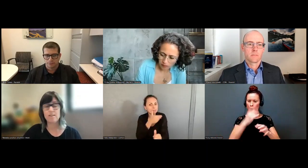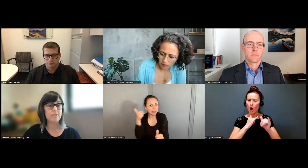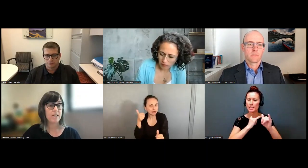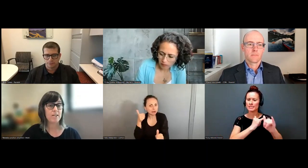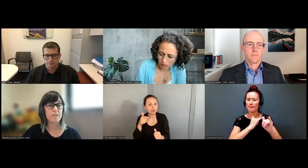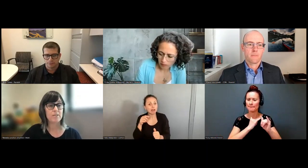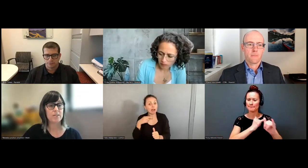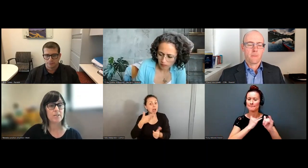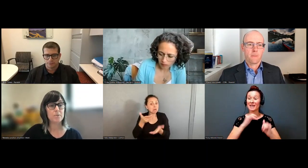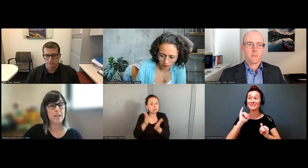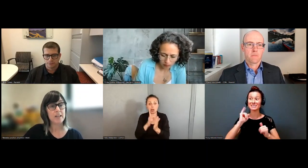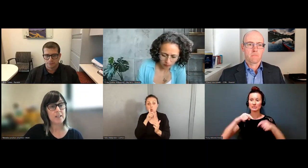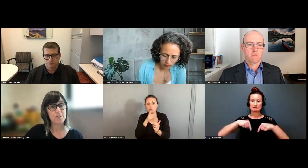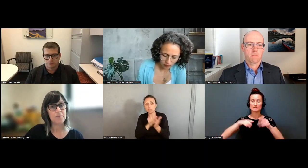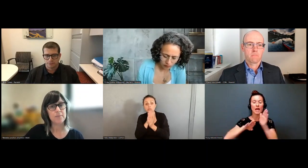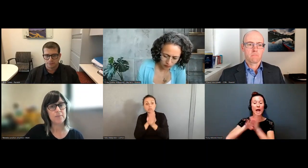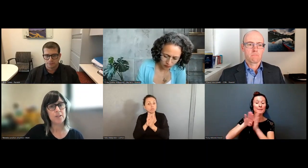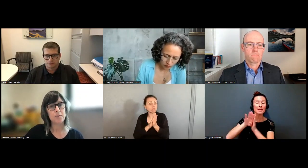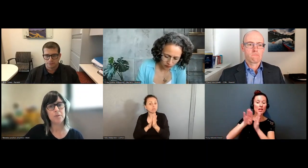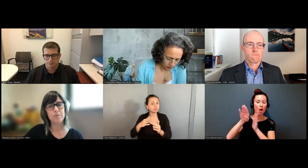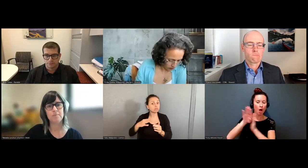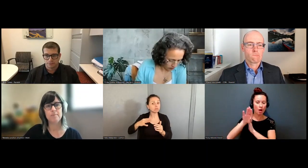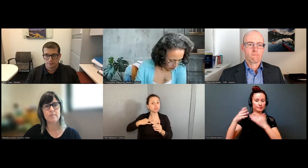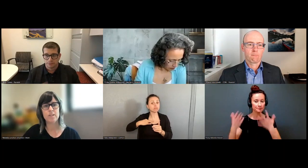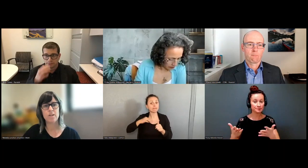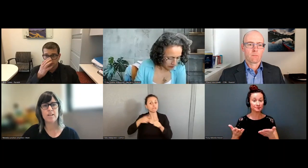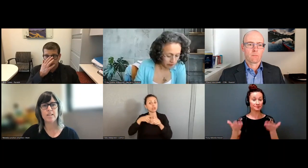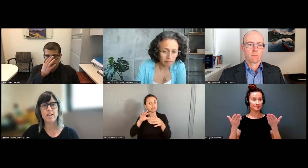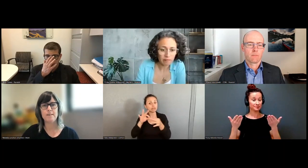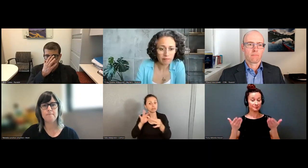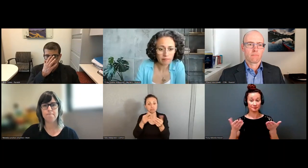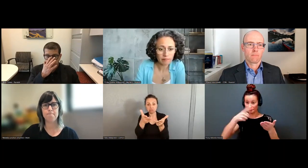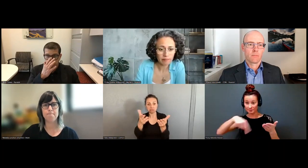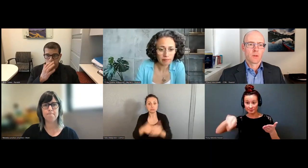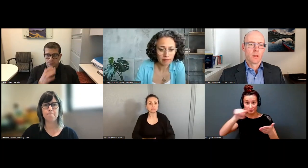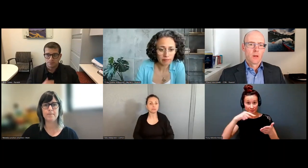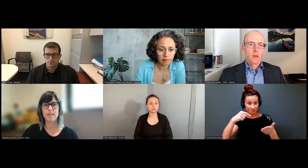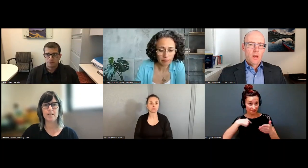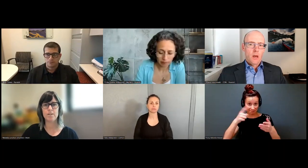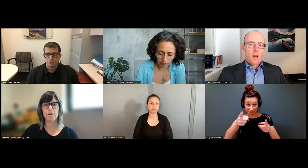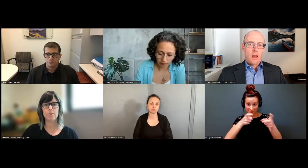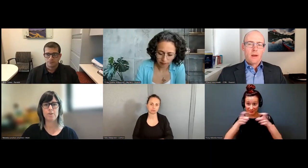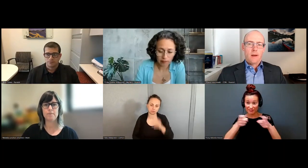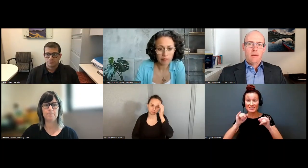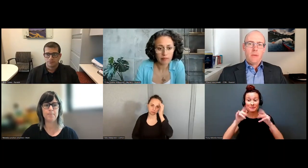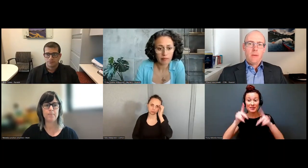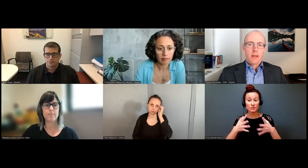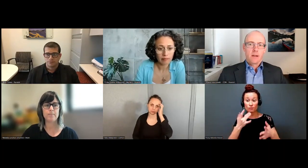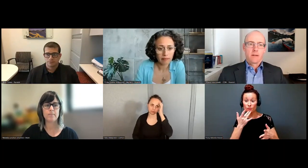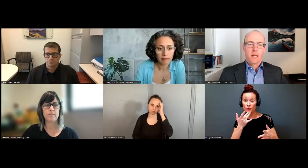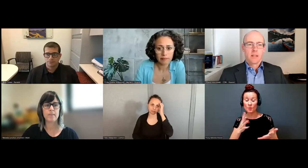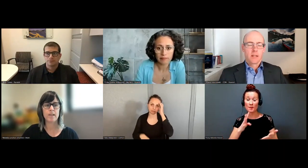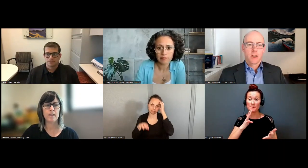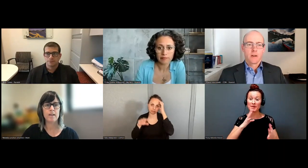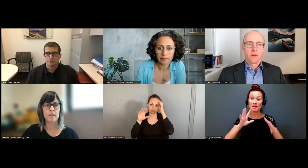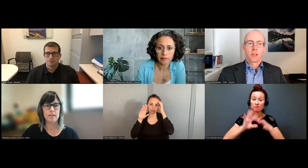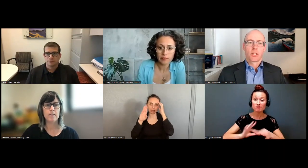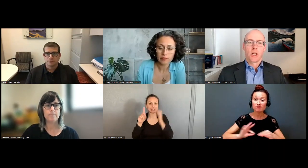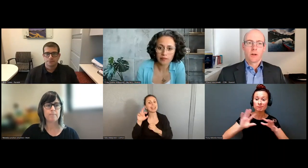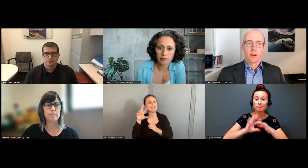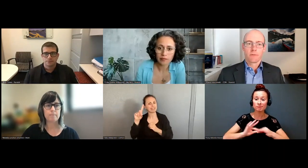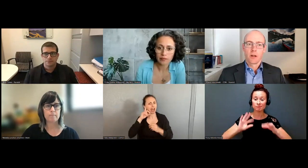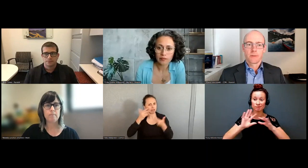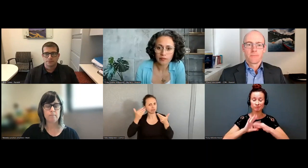And I'll invite whoever would like to talk into that to start. Maybe I can kick things off